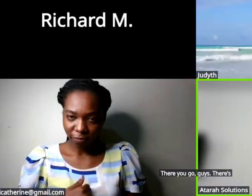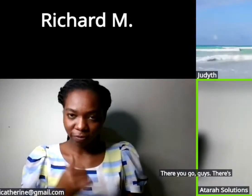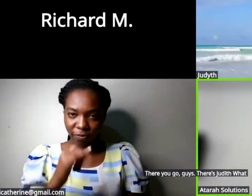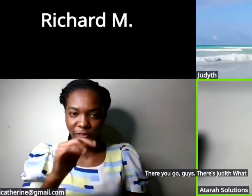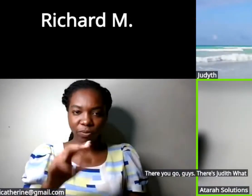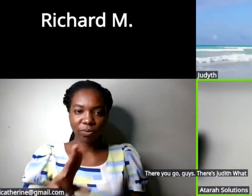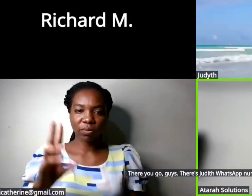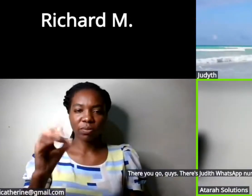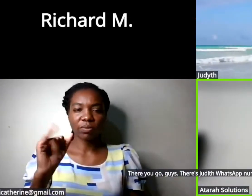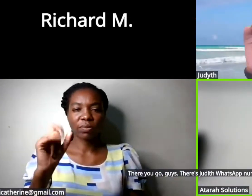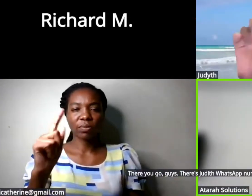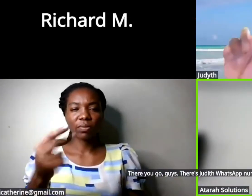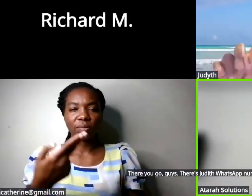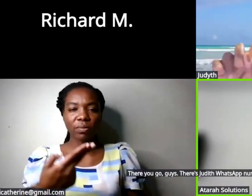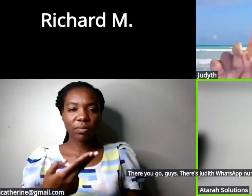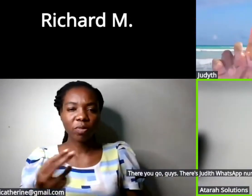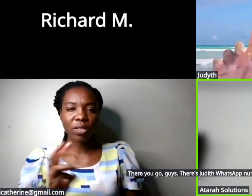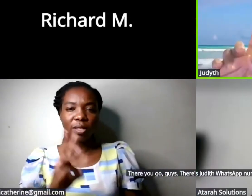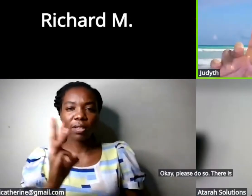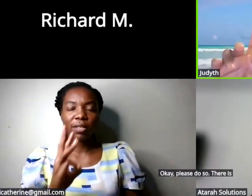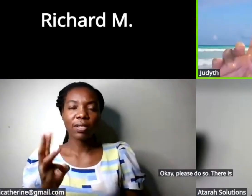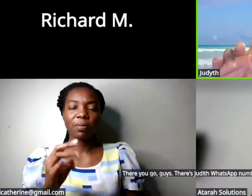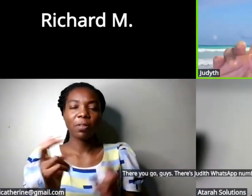number. Grace, one other thing.